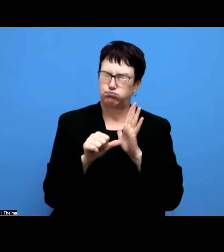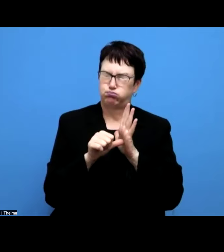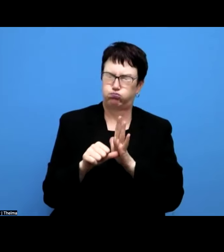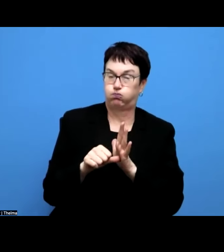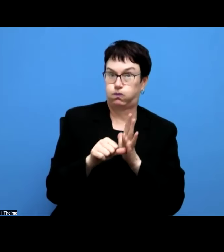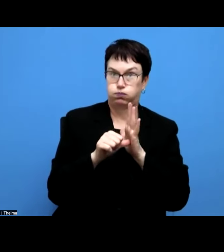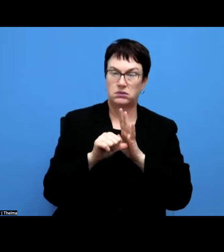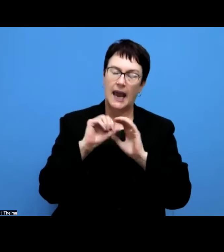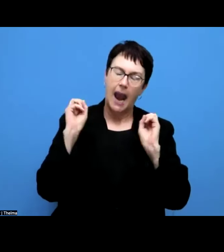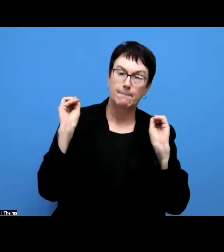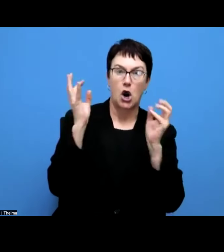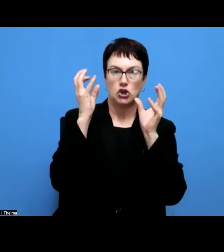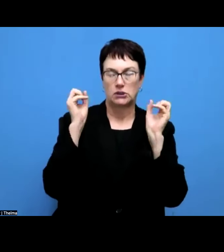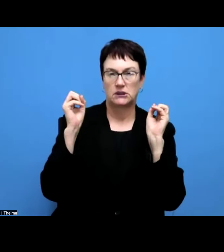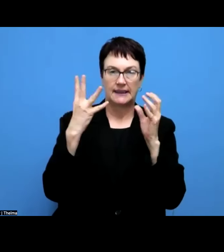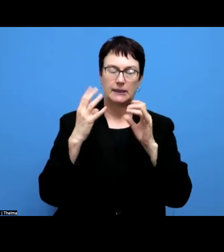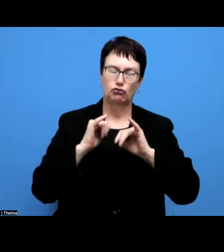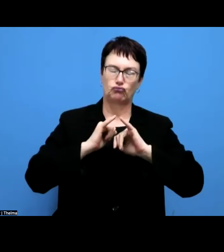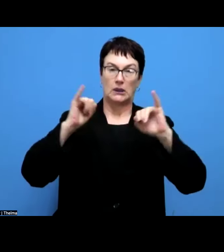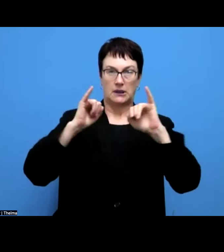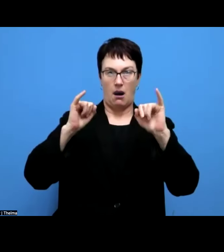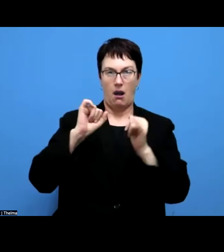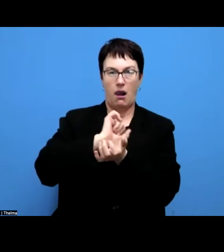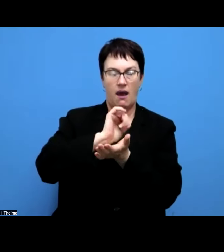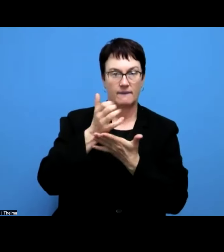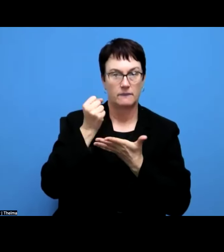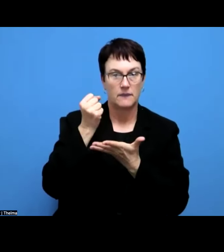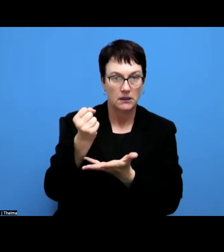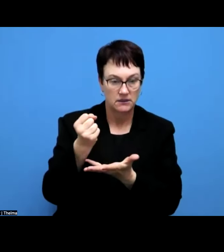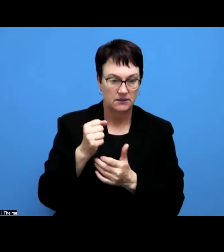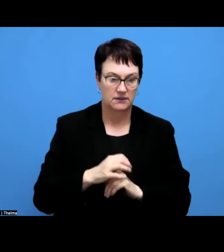which is to shield the Kenyans from high cost